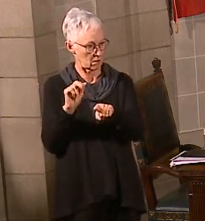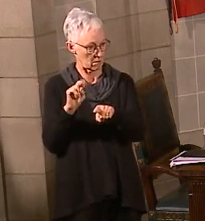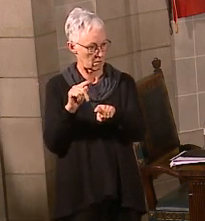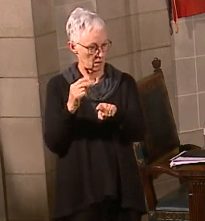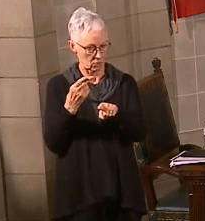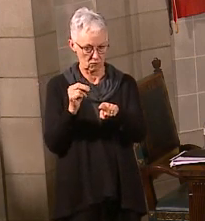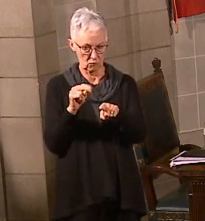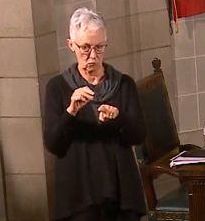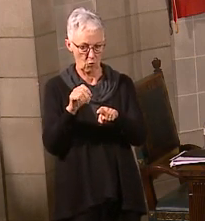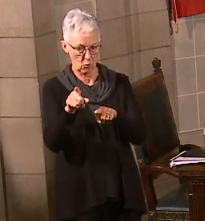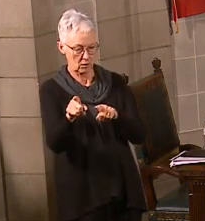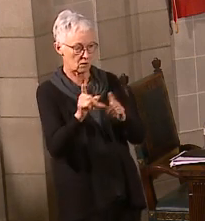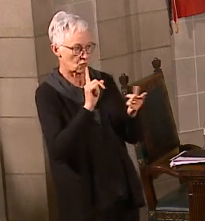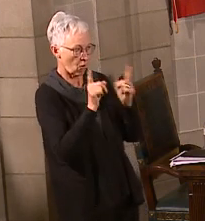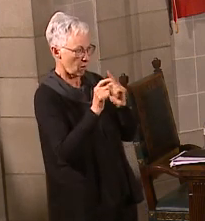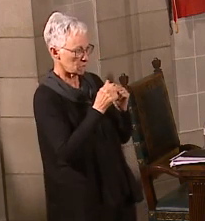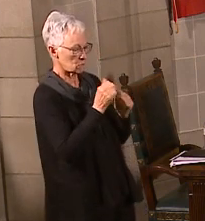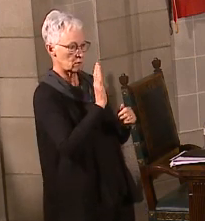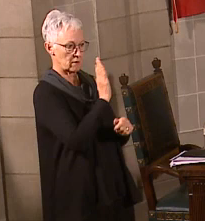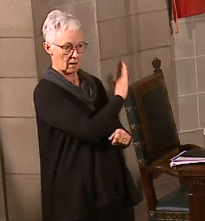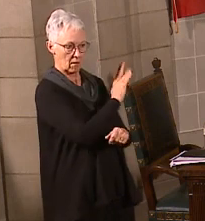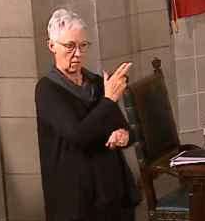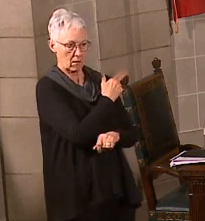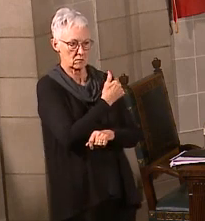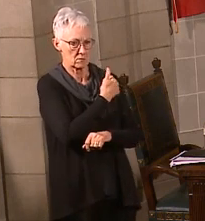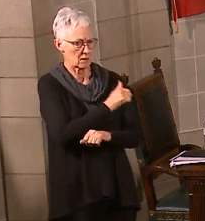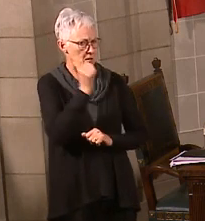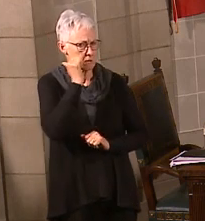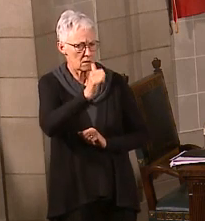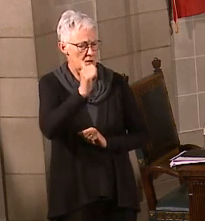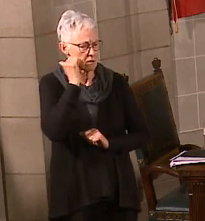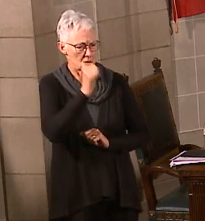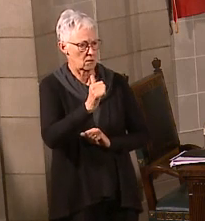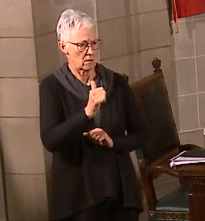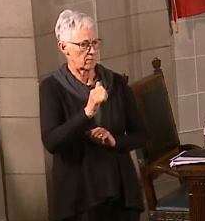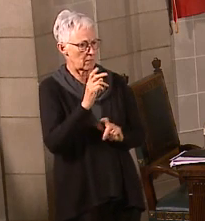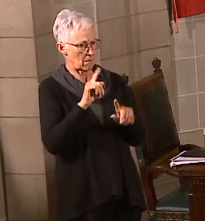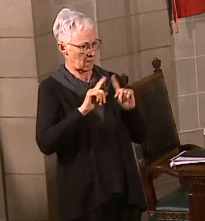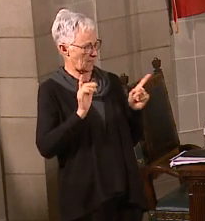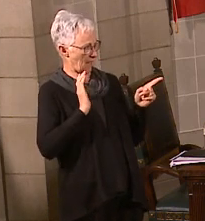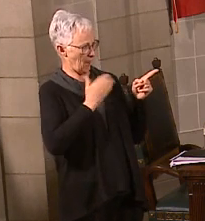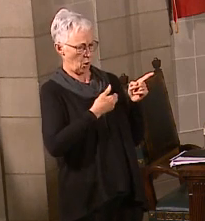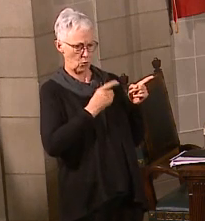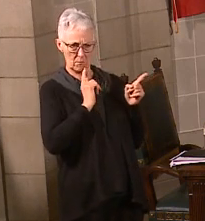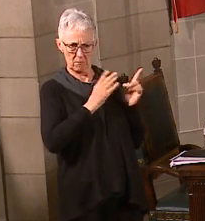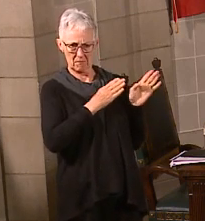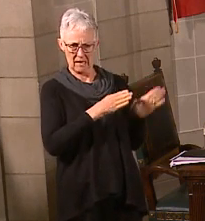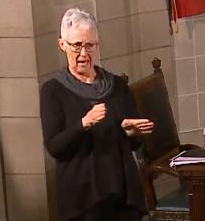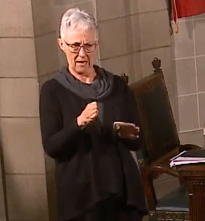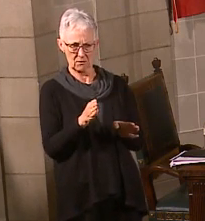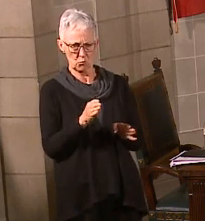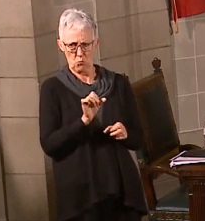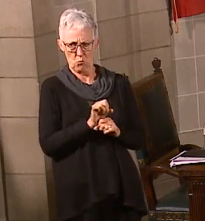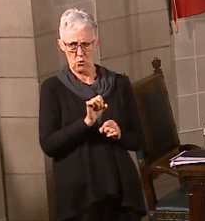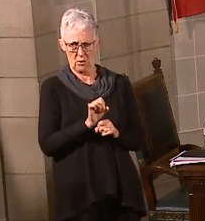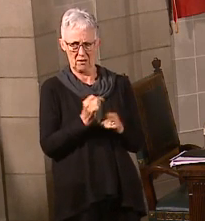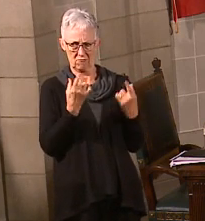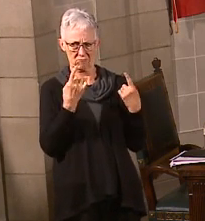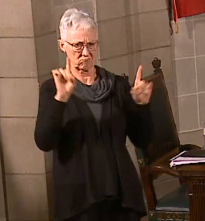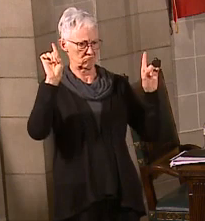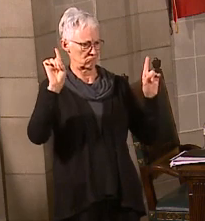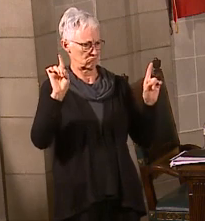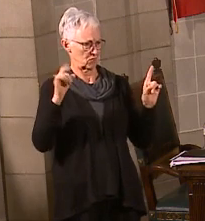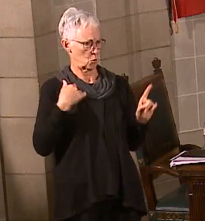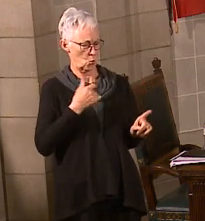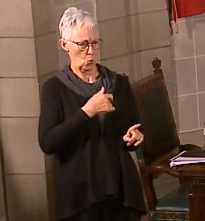contact we've had with the hospital and so forth. And again, I think that you look at our plan and it's working. Our plan is working. So we are